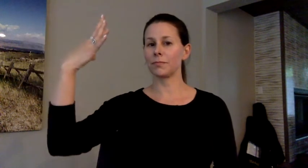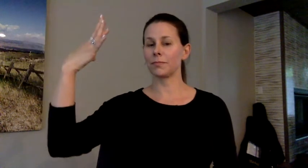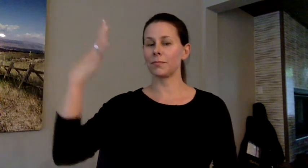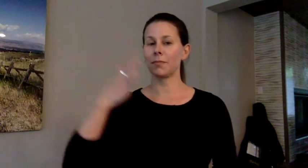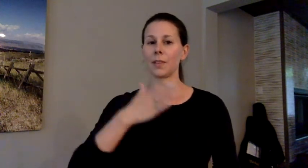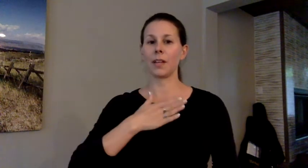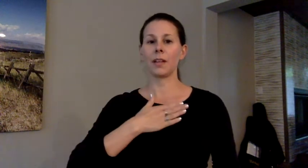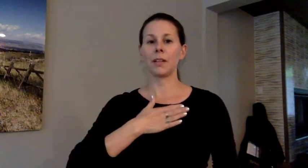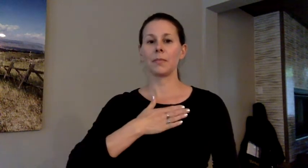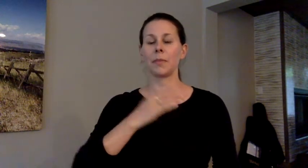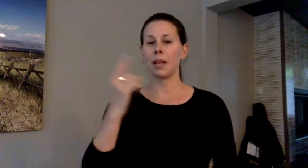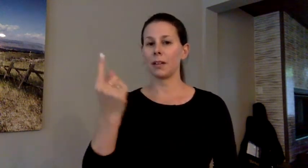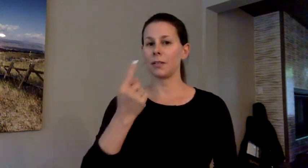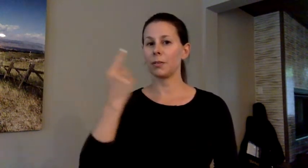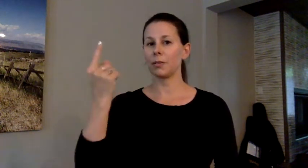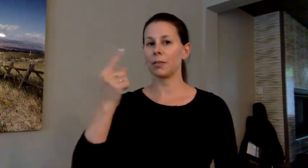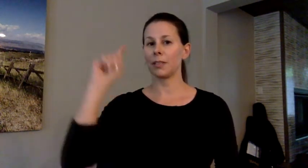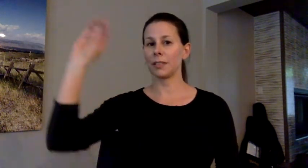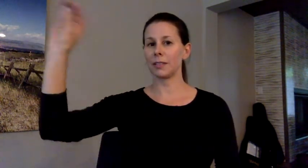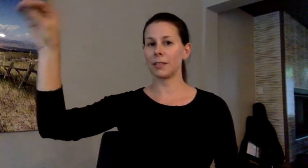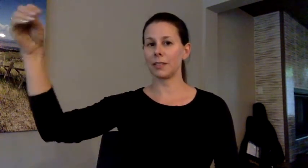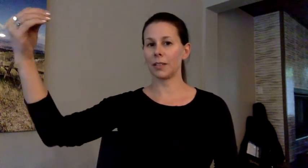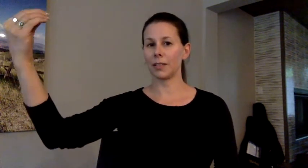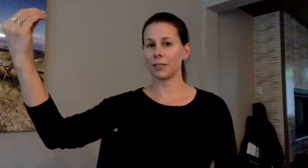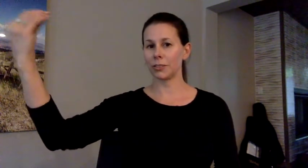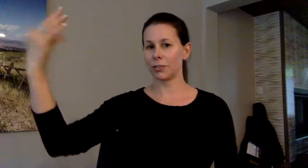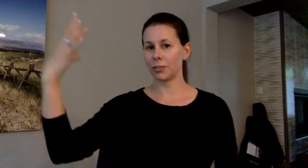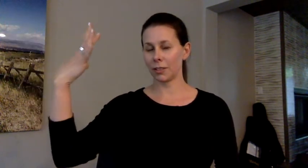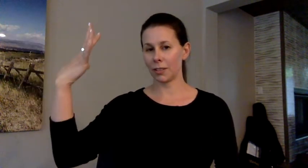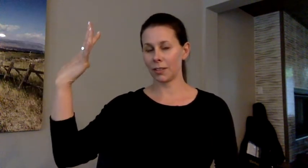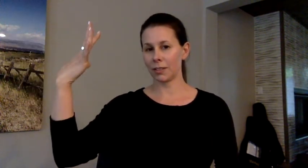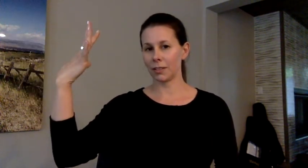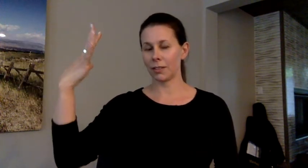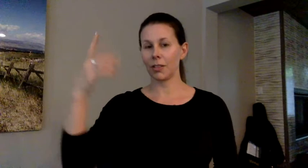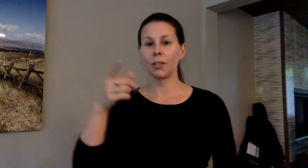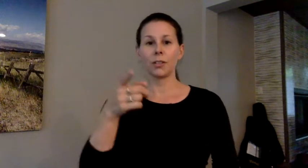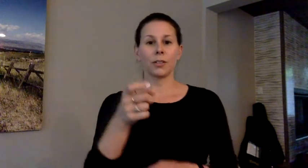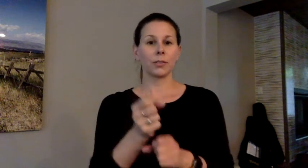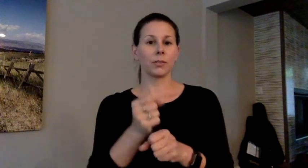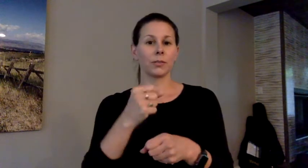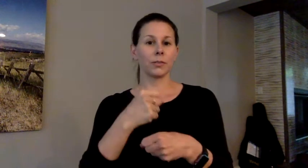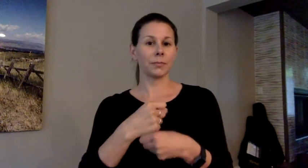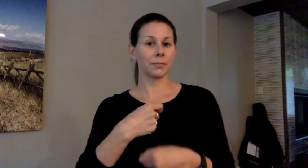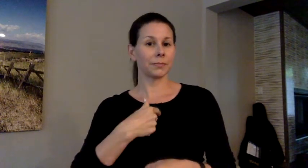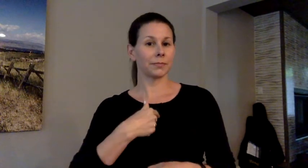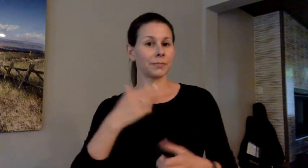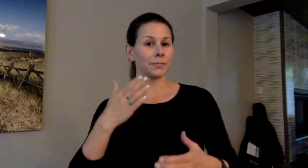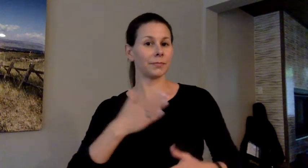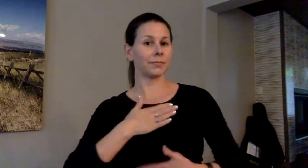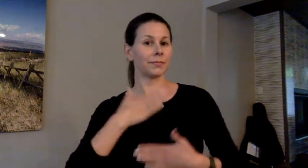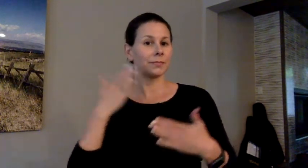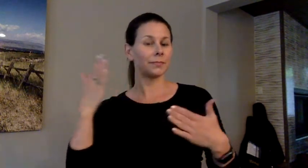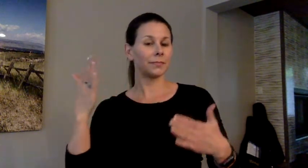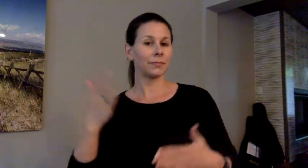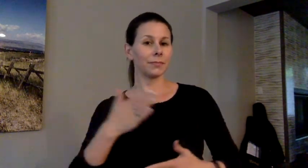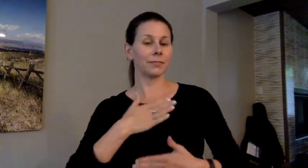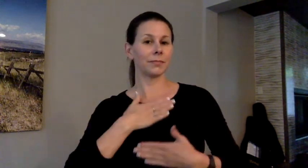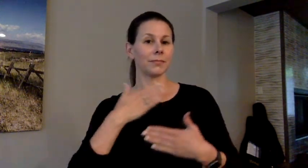sunshine, my only sunshine. You make me